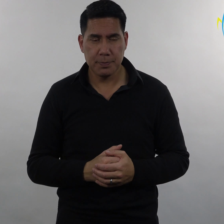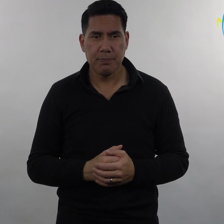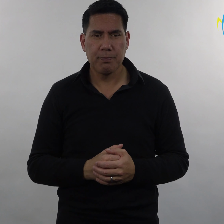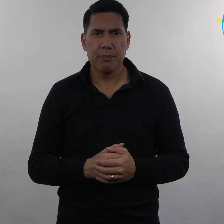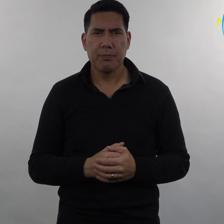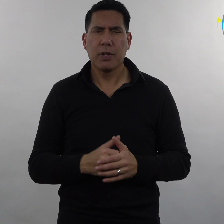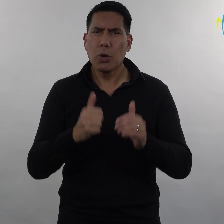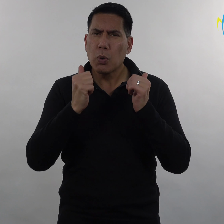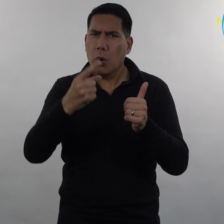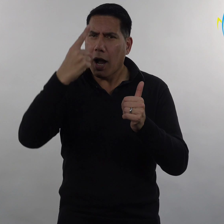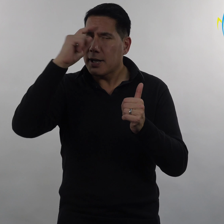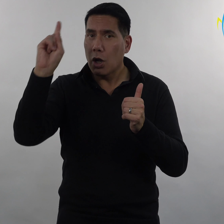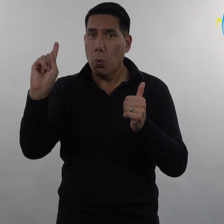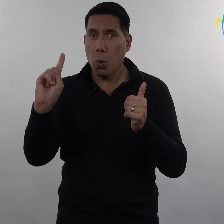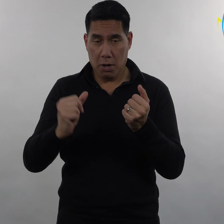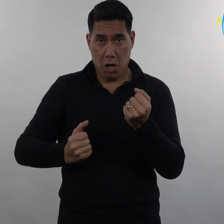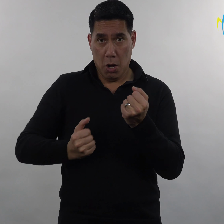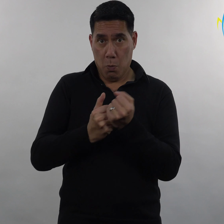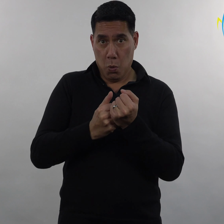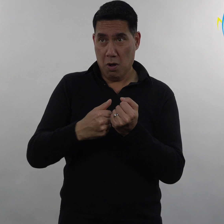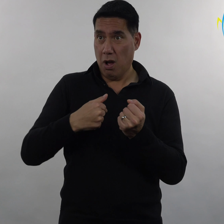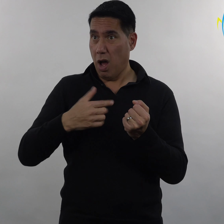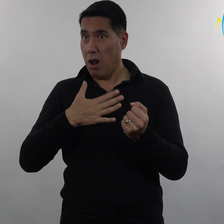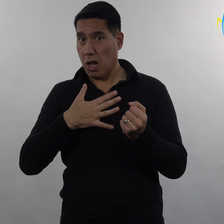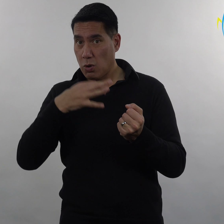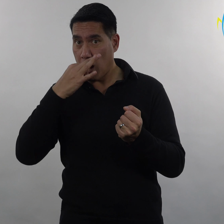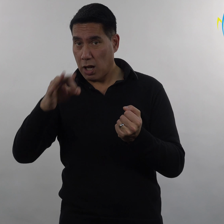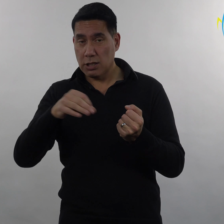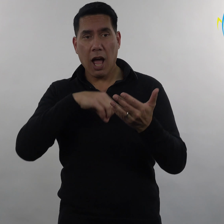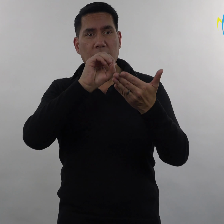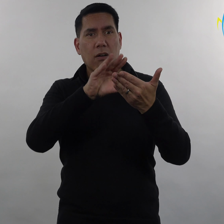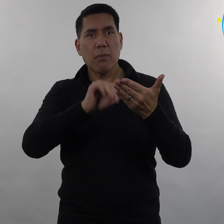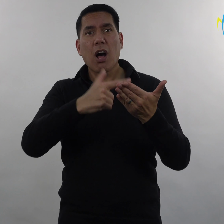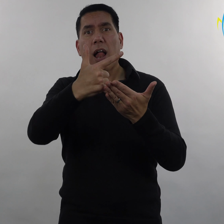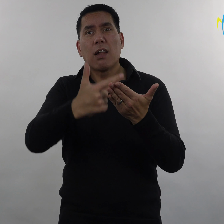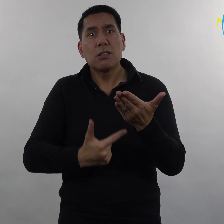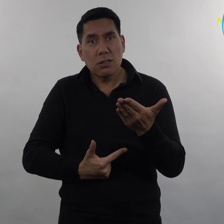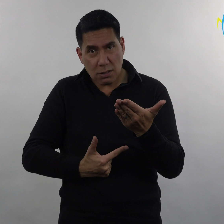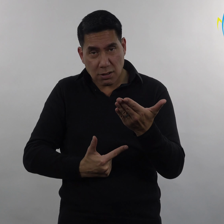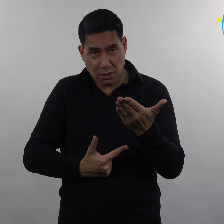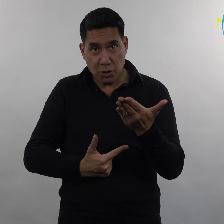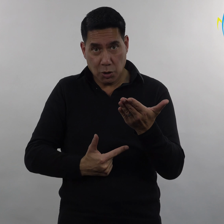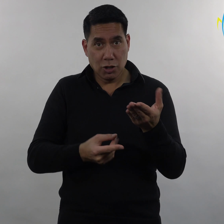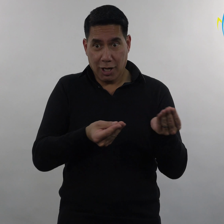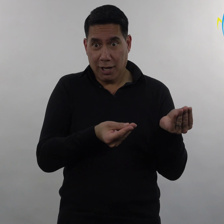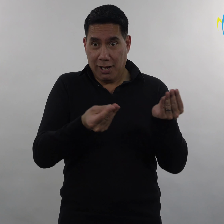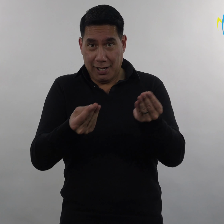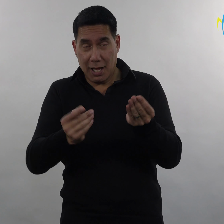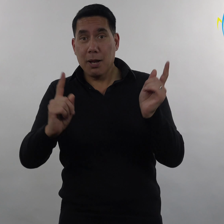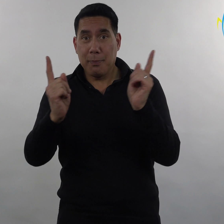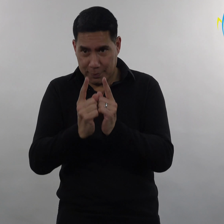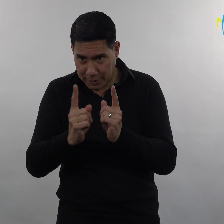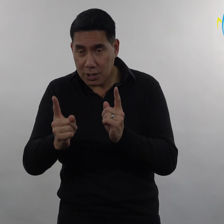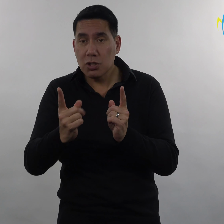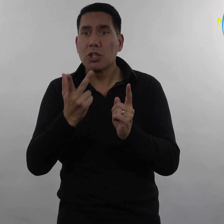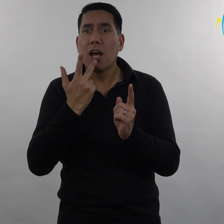It is still a good idea to have a list of supports you would like to specifically ask for at the planning meeting. This way, if something